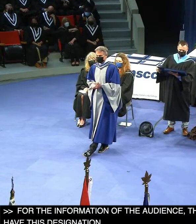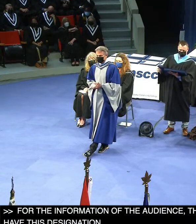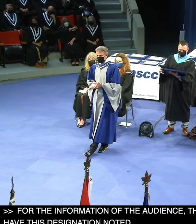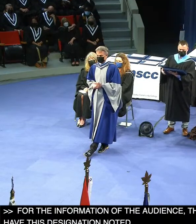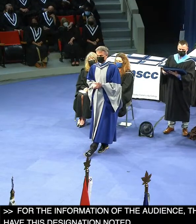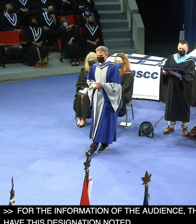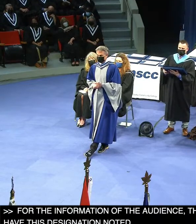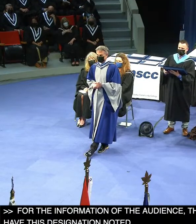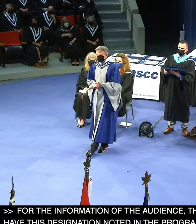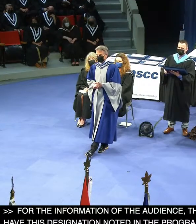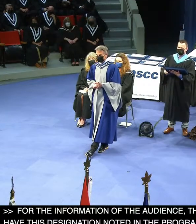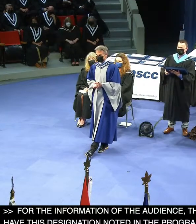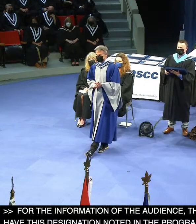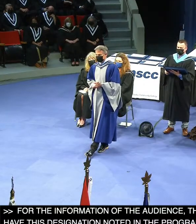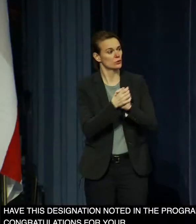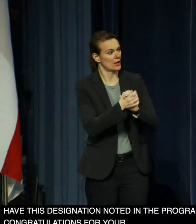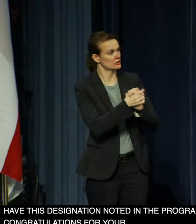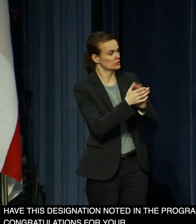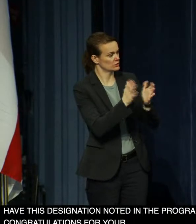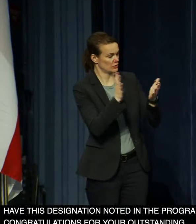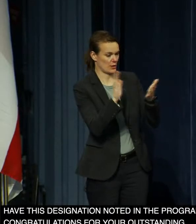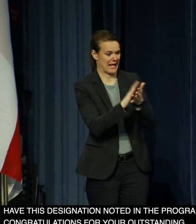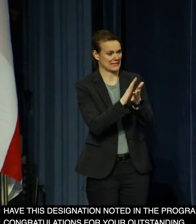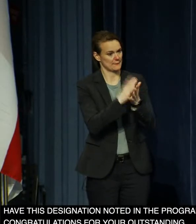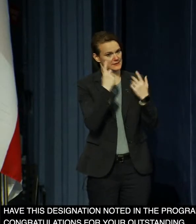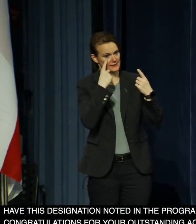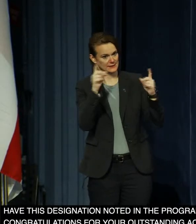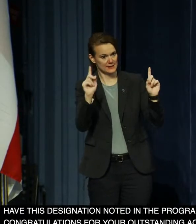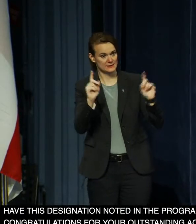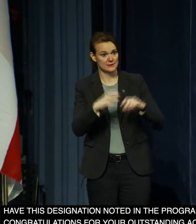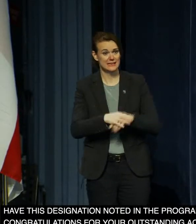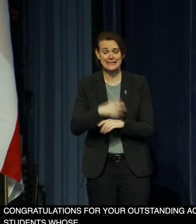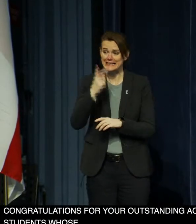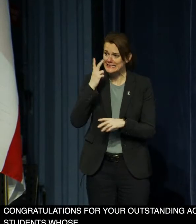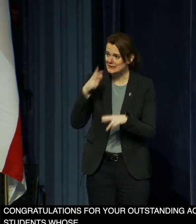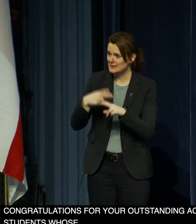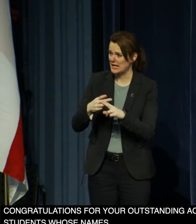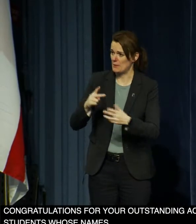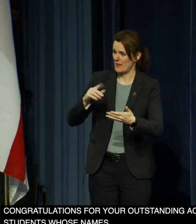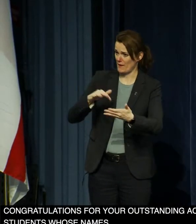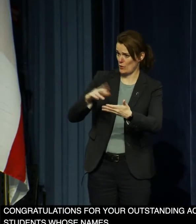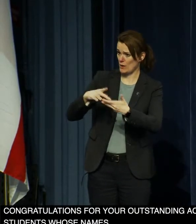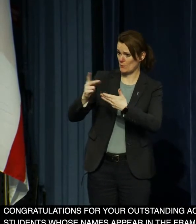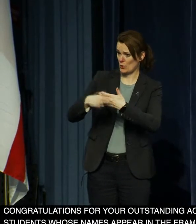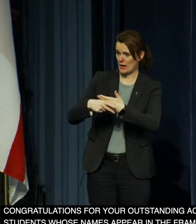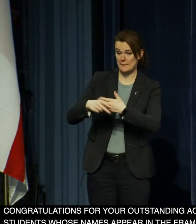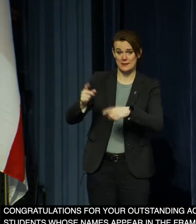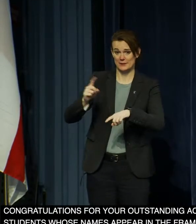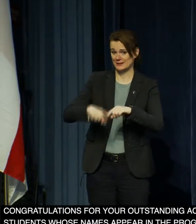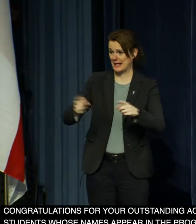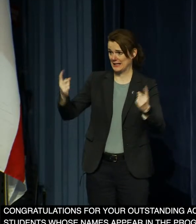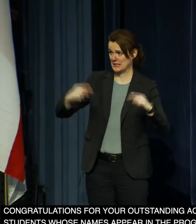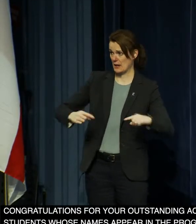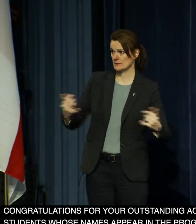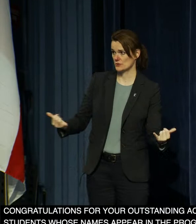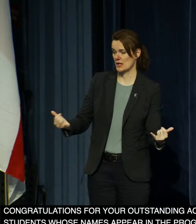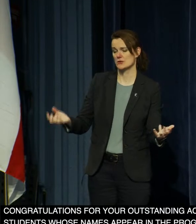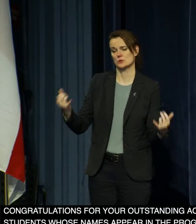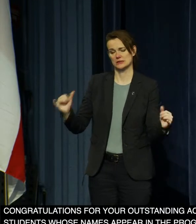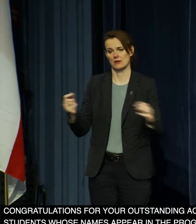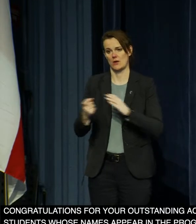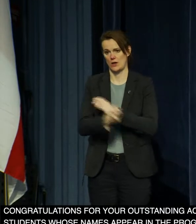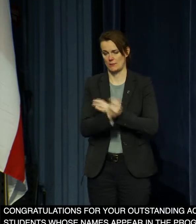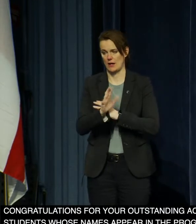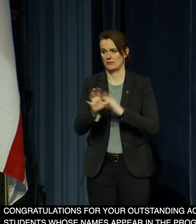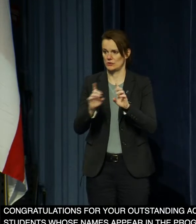your outstanding academic performance. Students whose names appear in the program but who are unable to be with us today are automatically